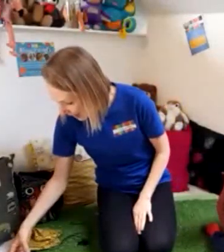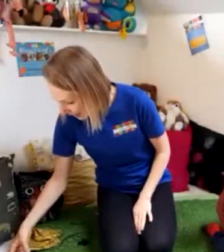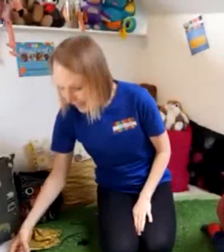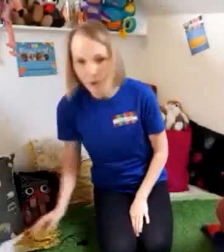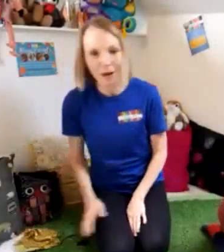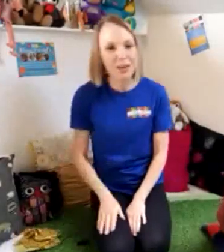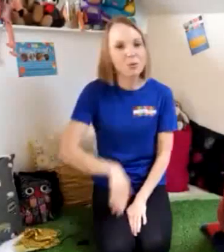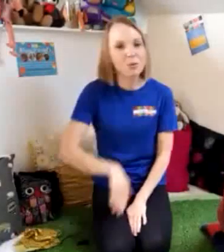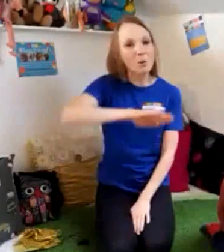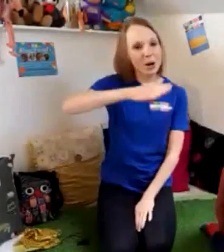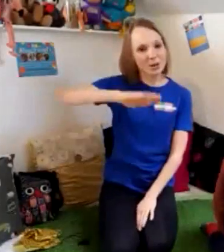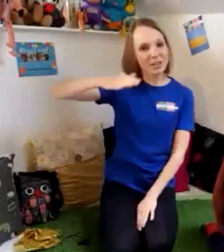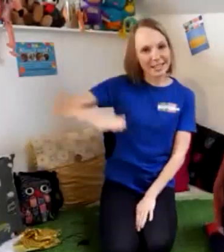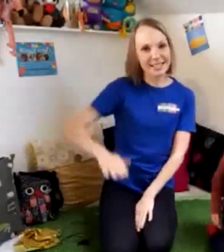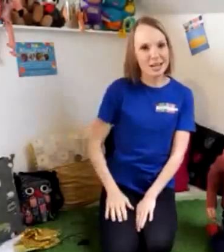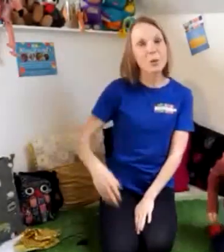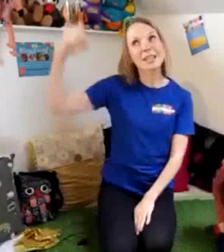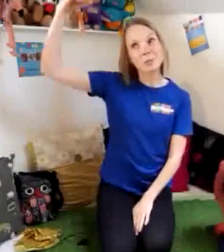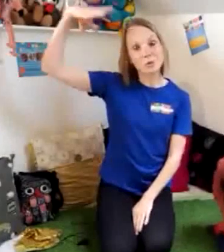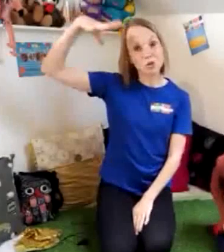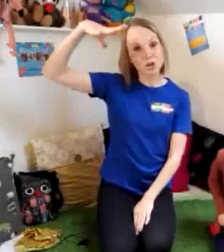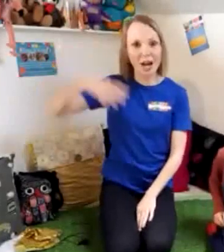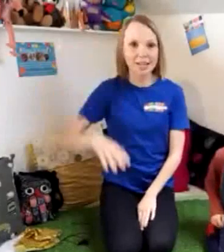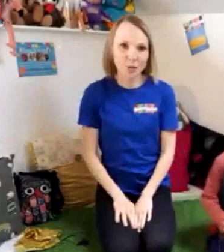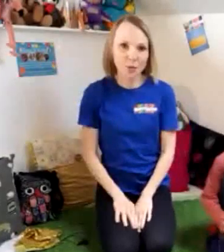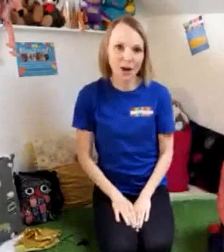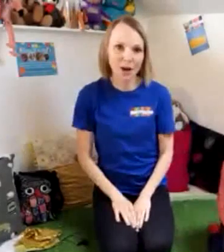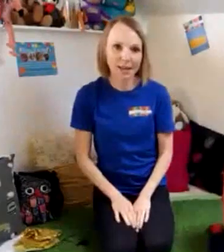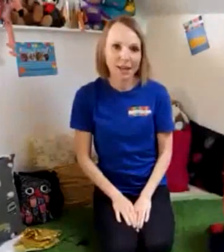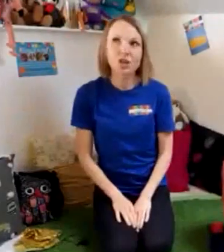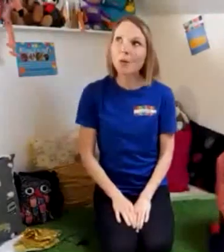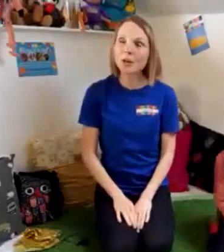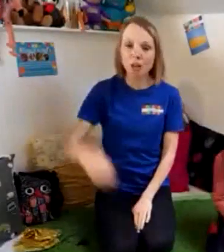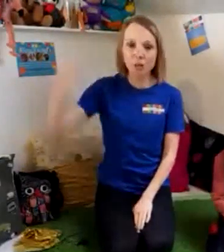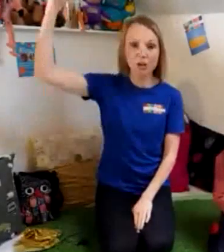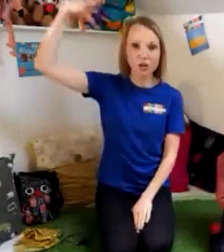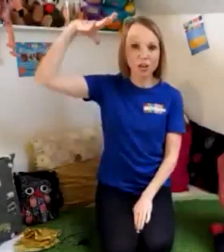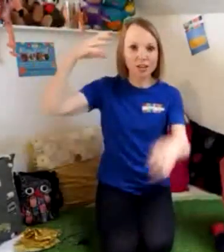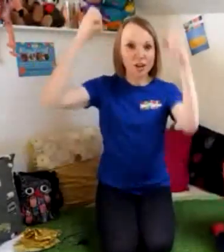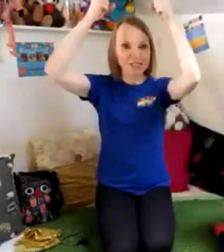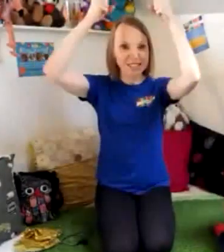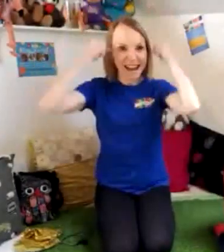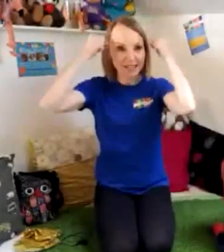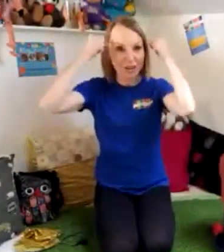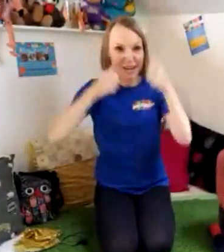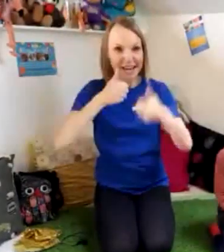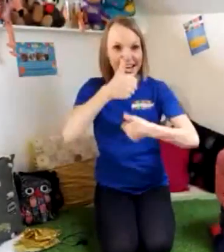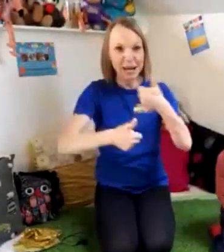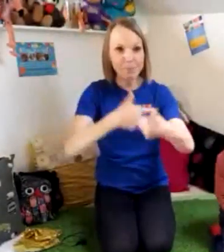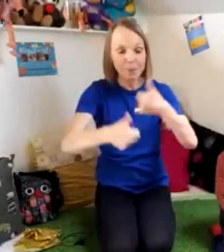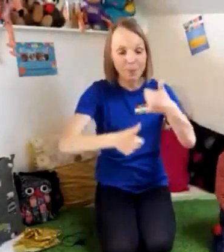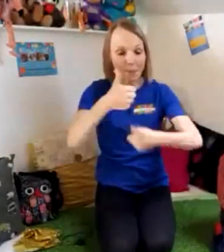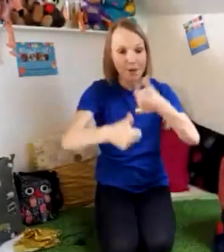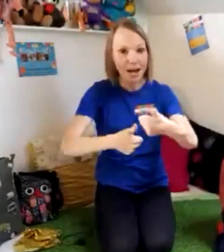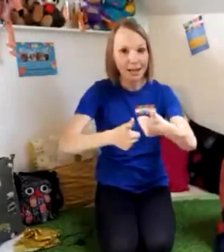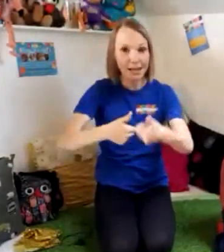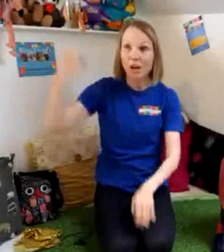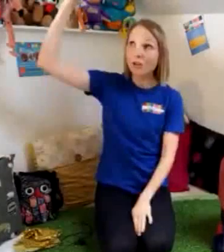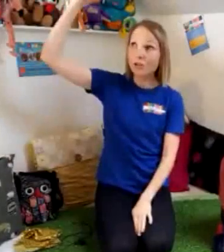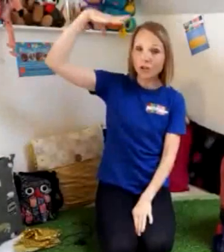Now, I think when we go to the seaside, we need some sunshine, don't we? Shall we do? The sun has got his hat on. Hip, hip, hip, hooray. The sun has